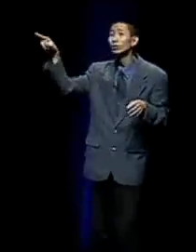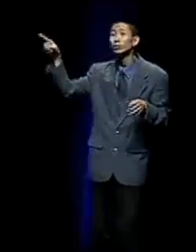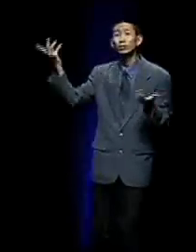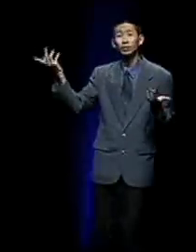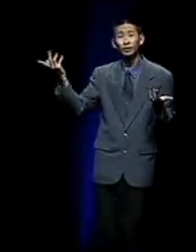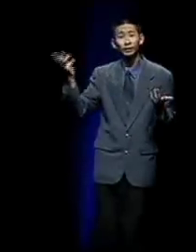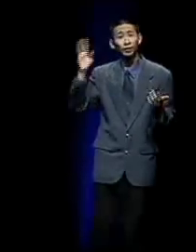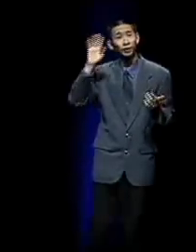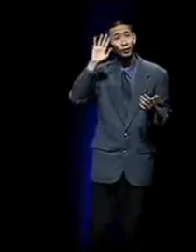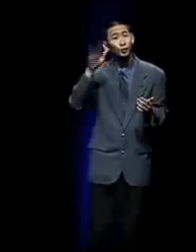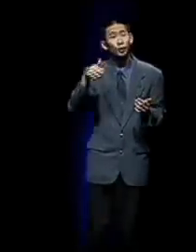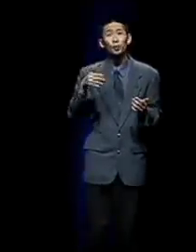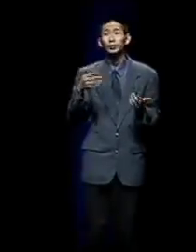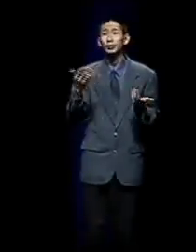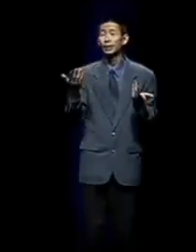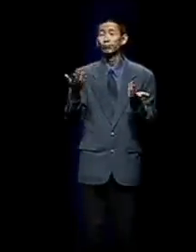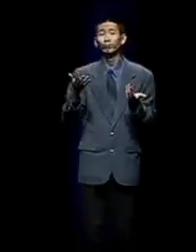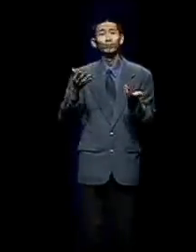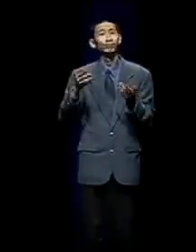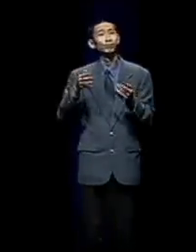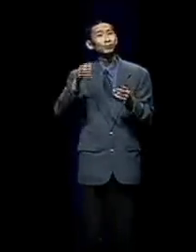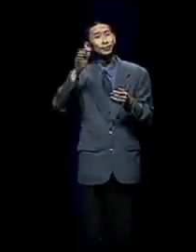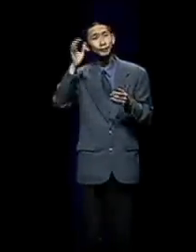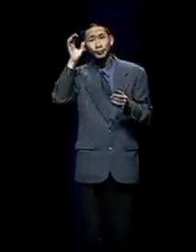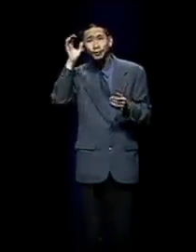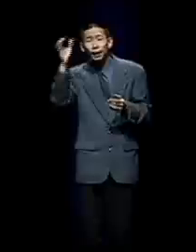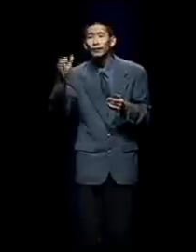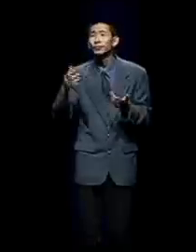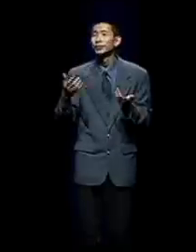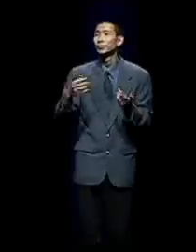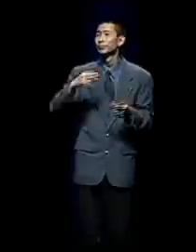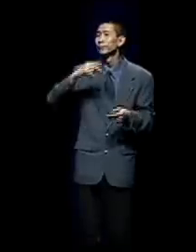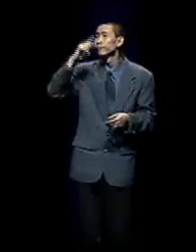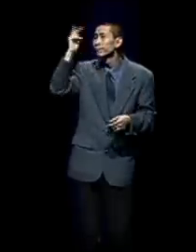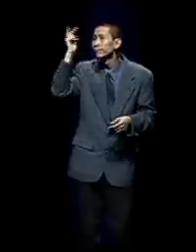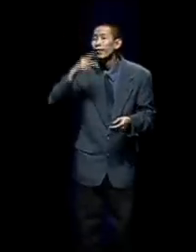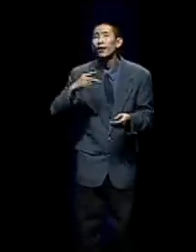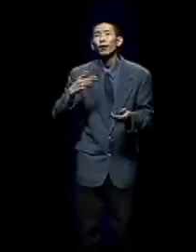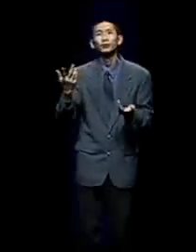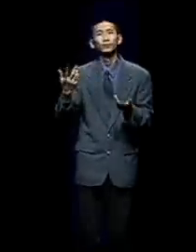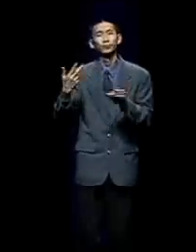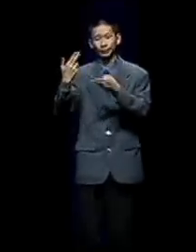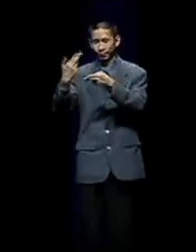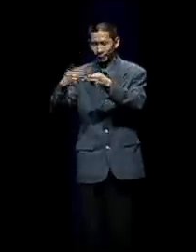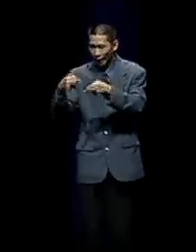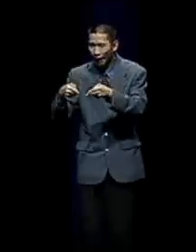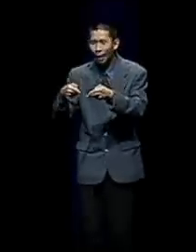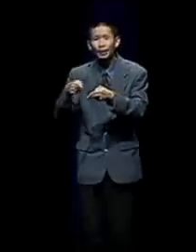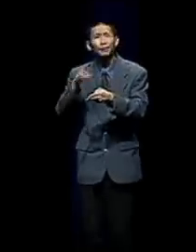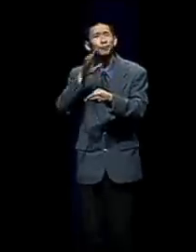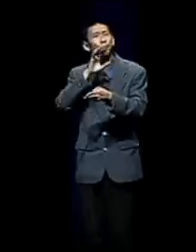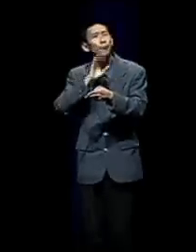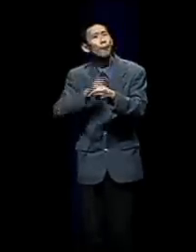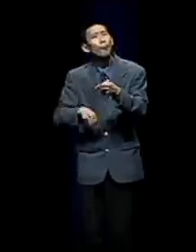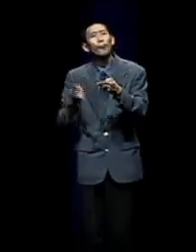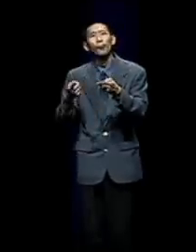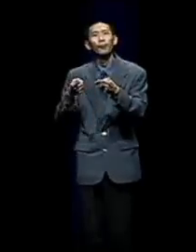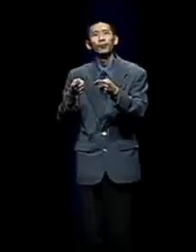old and outdated. And they no longer stand for, they don't mean anything to the consumer. So we have to redefine for the consumer. That